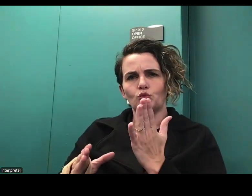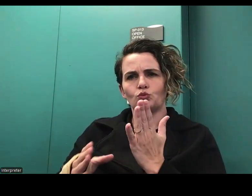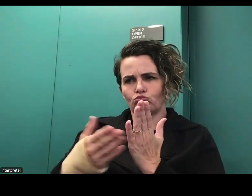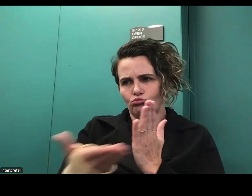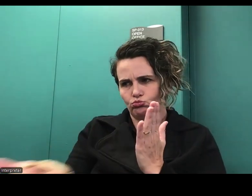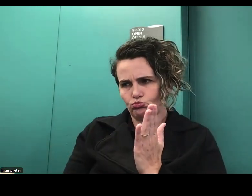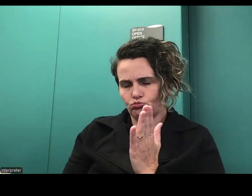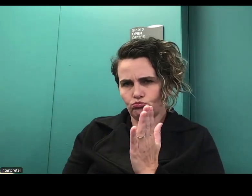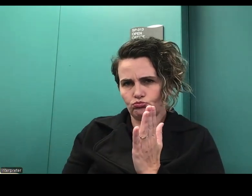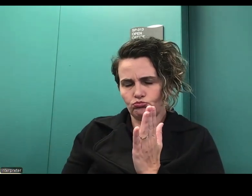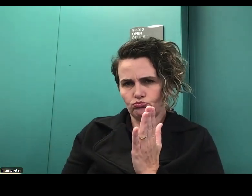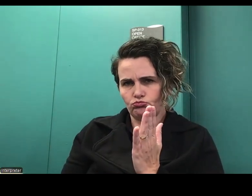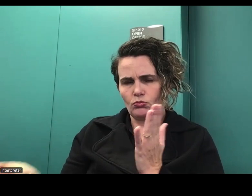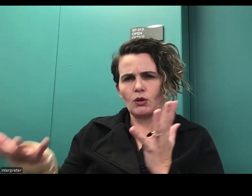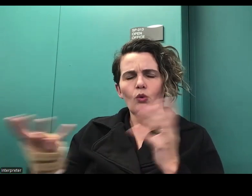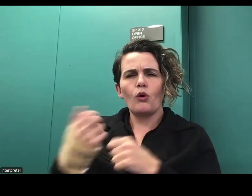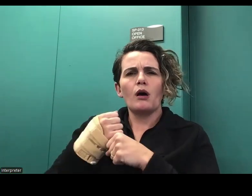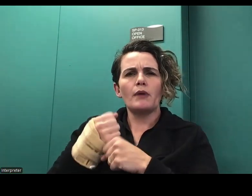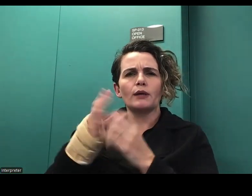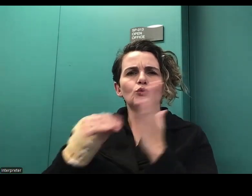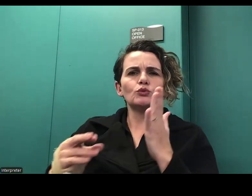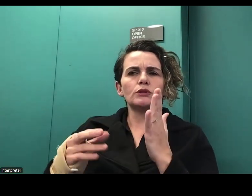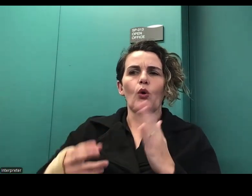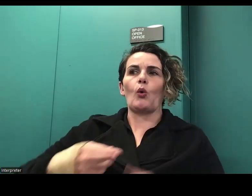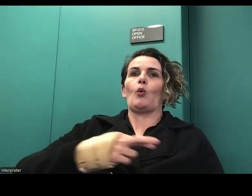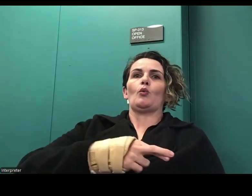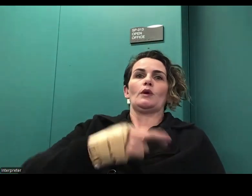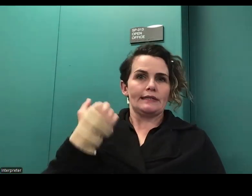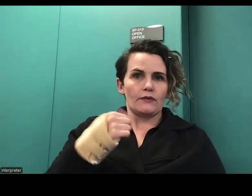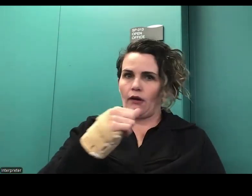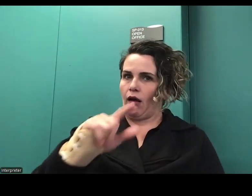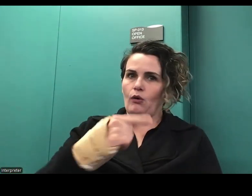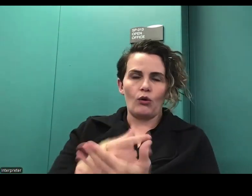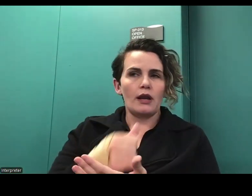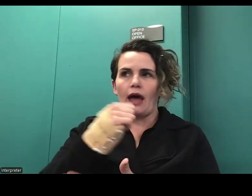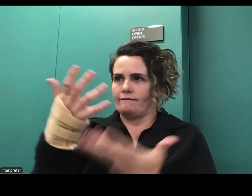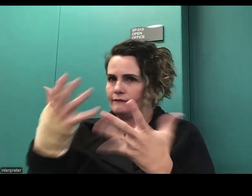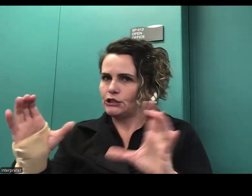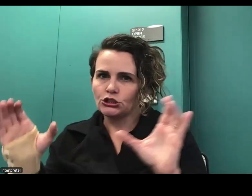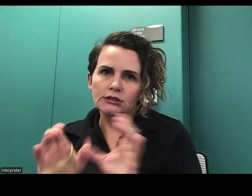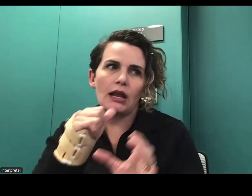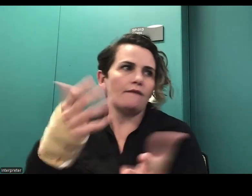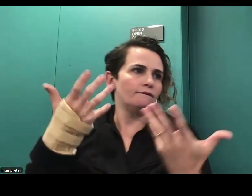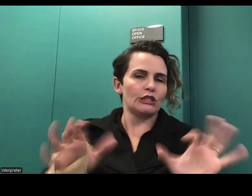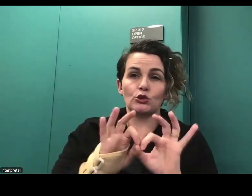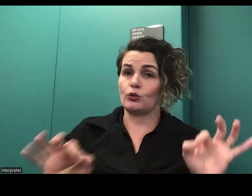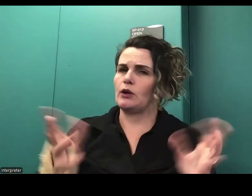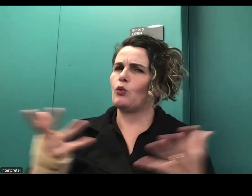at what makes students at high risk of not completing a certificate or degree?